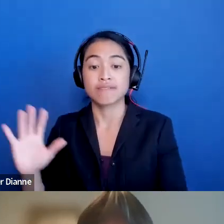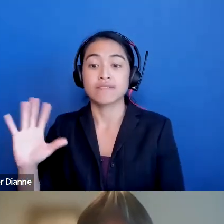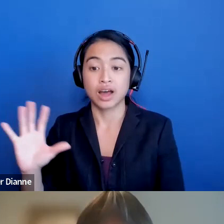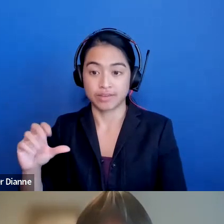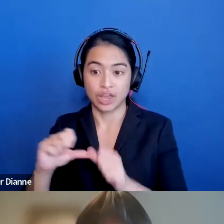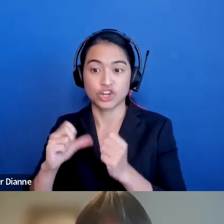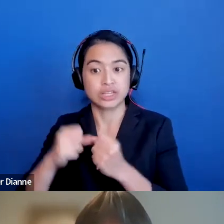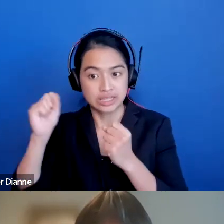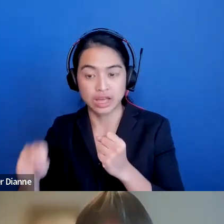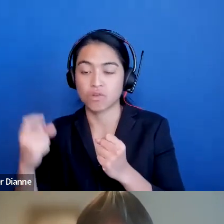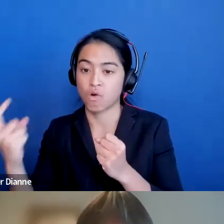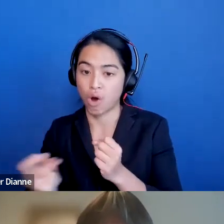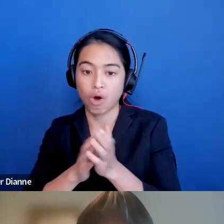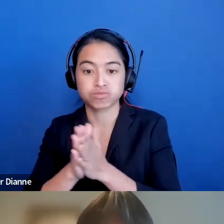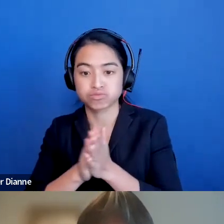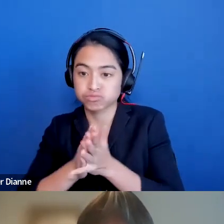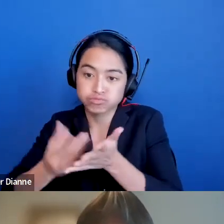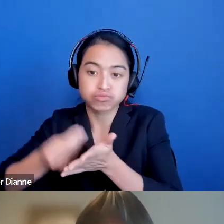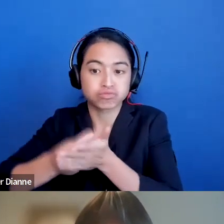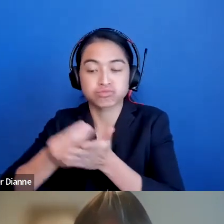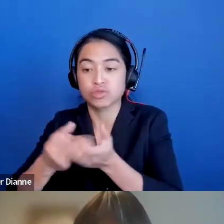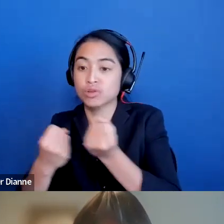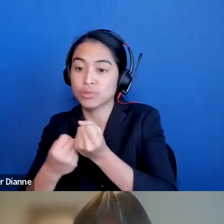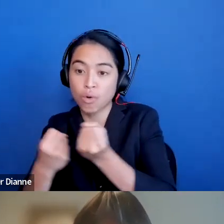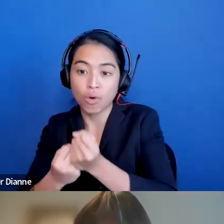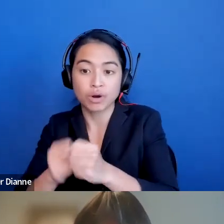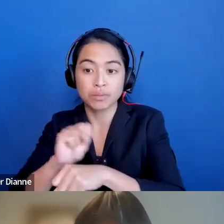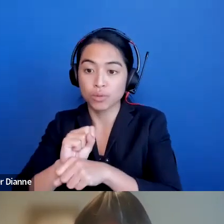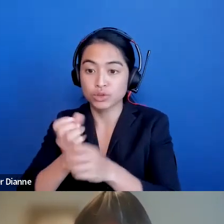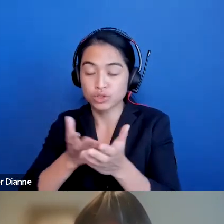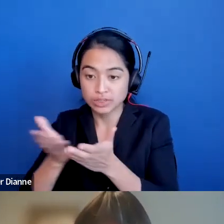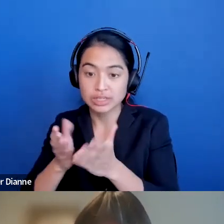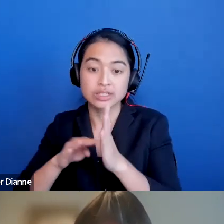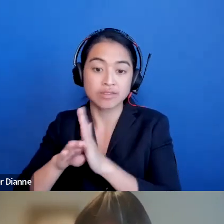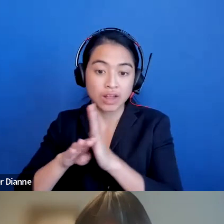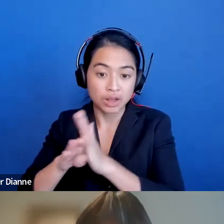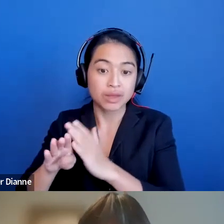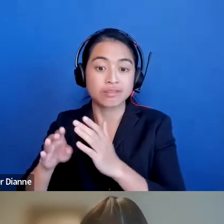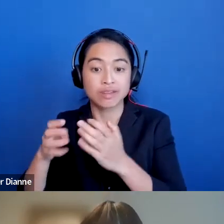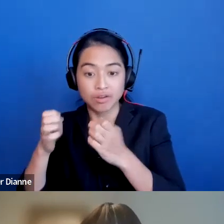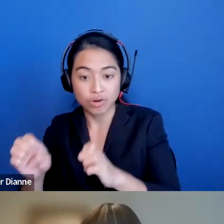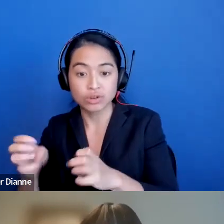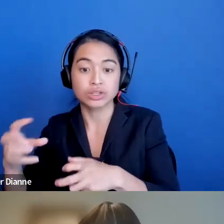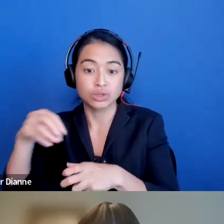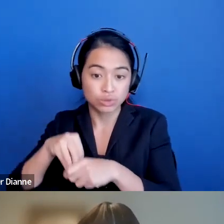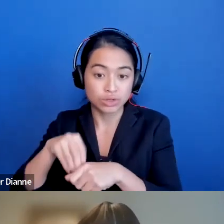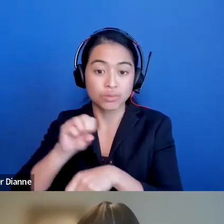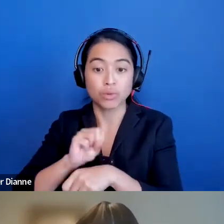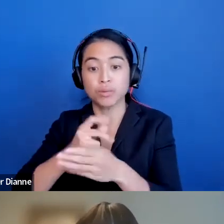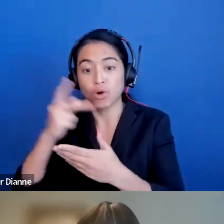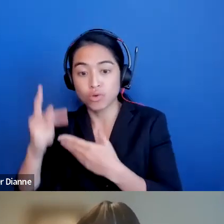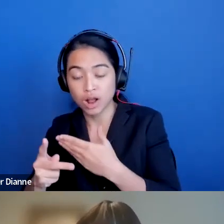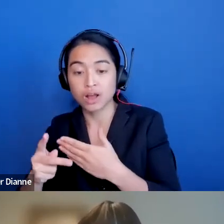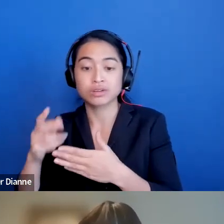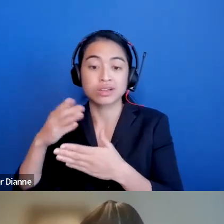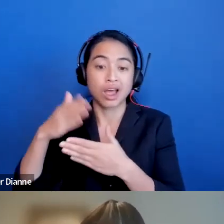actively raises funds to support employment services. Development efforts include employment programs and outcomes